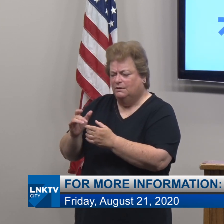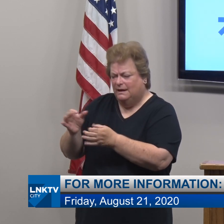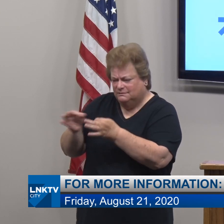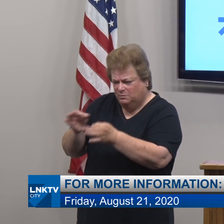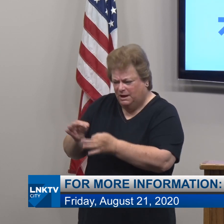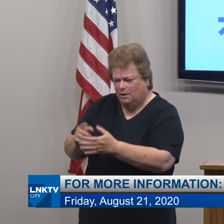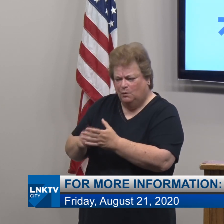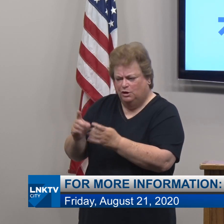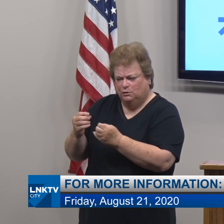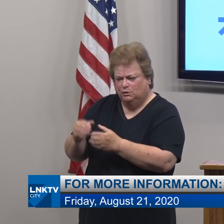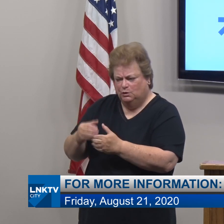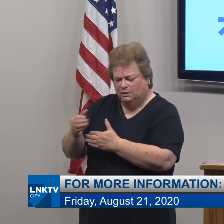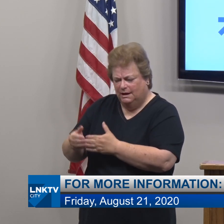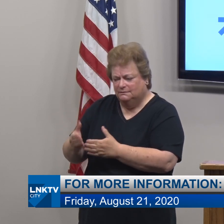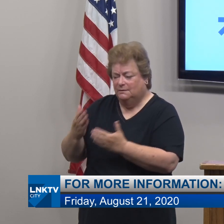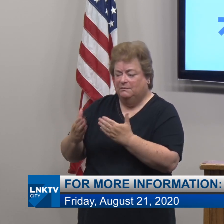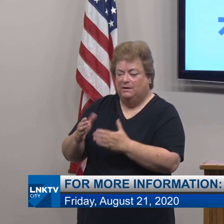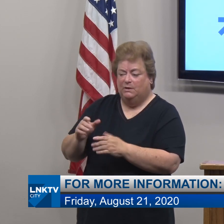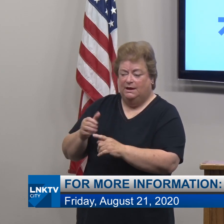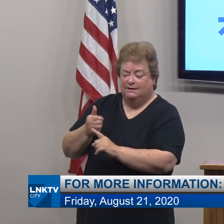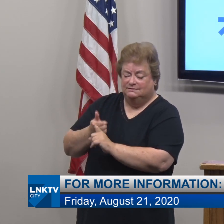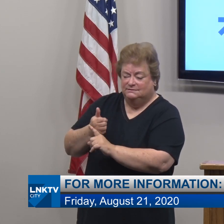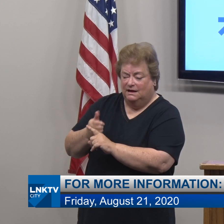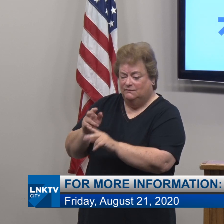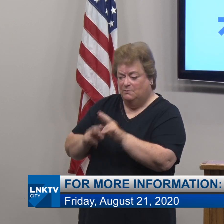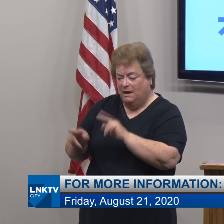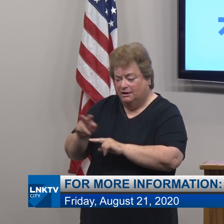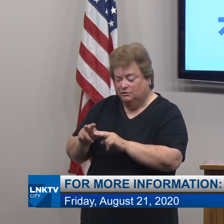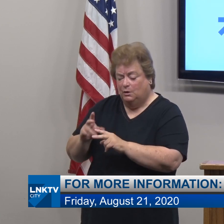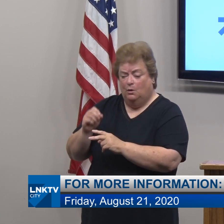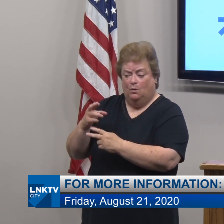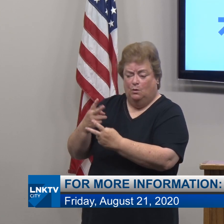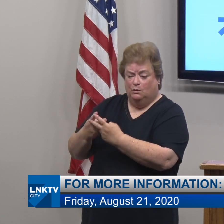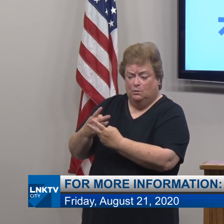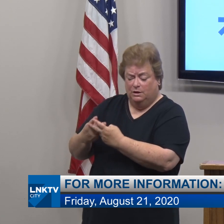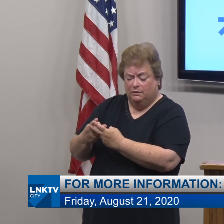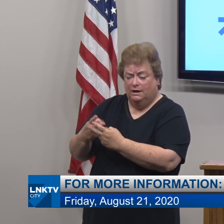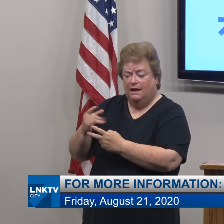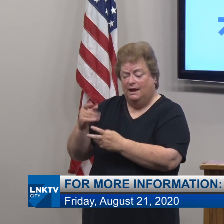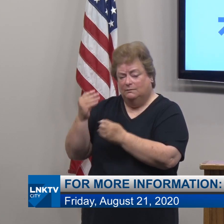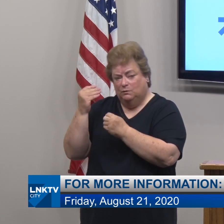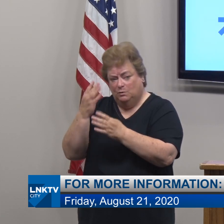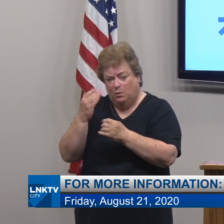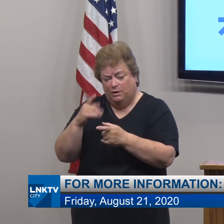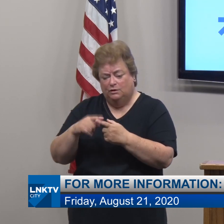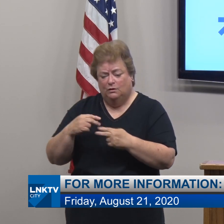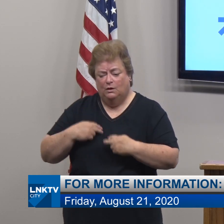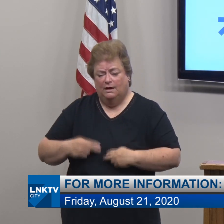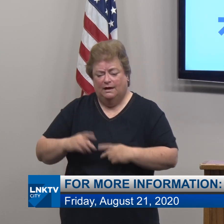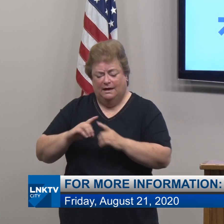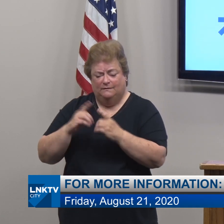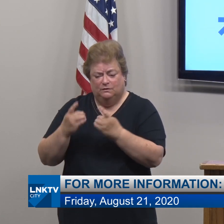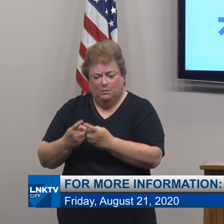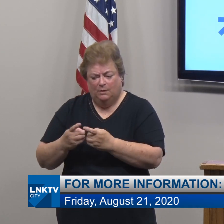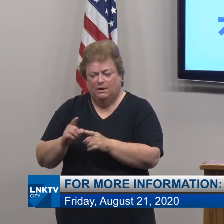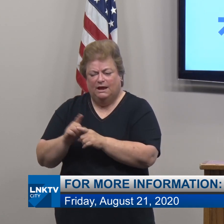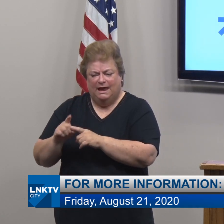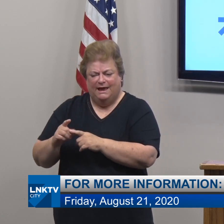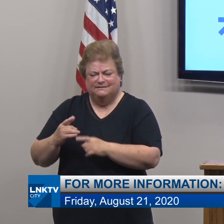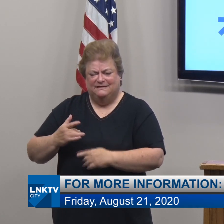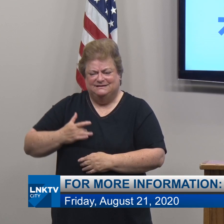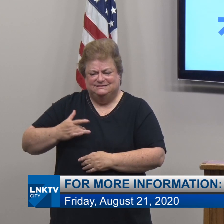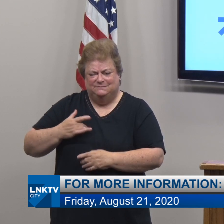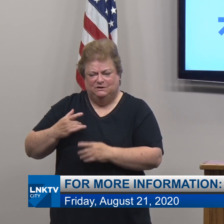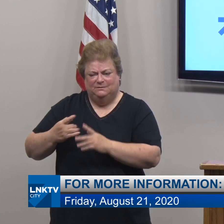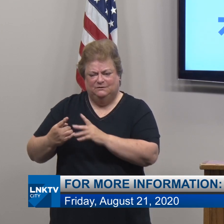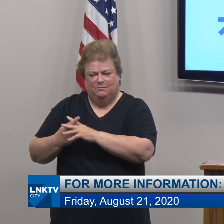next steps could include self-monitoring or quarantining and reporting to the health department or healthcare provider if symptoms develop. If there